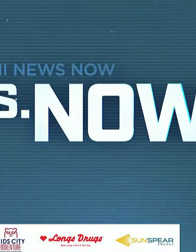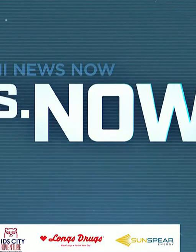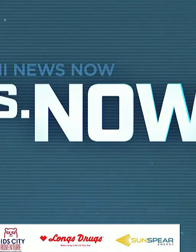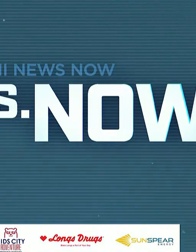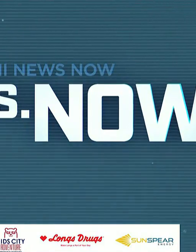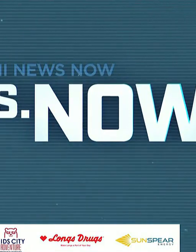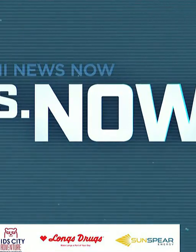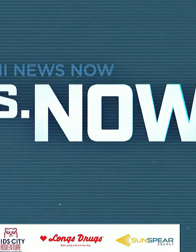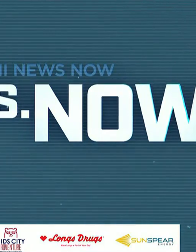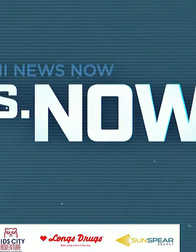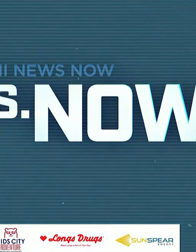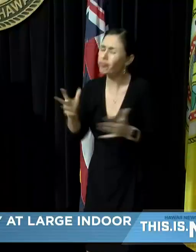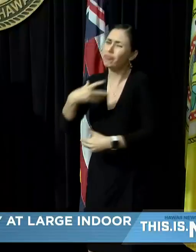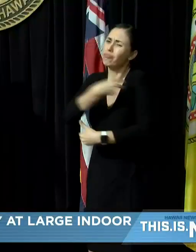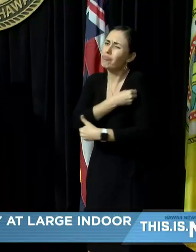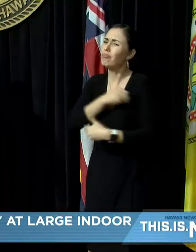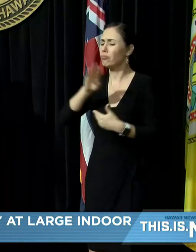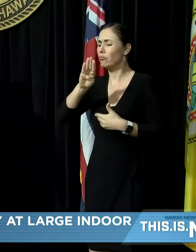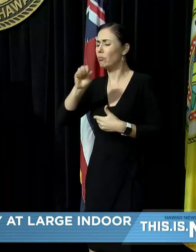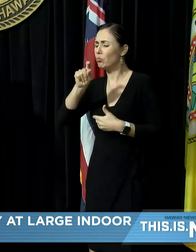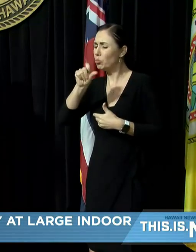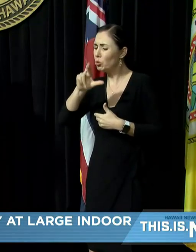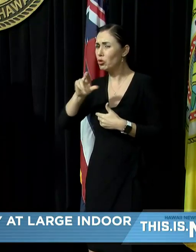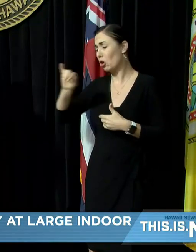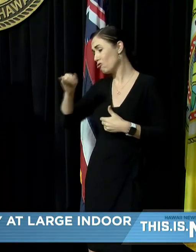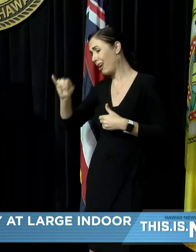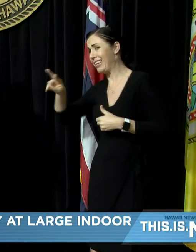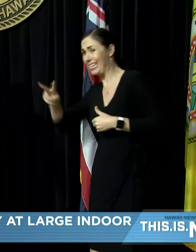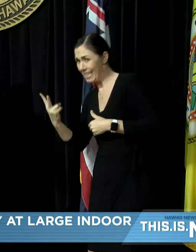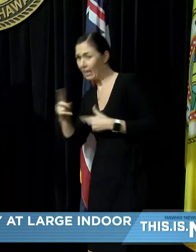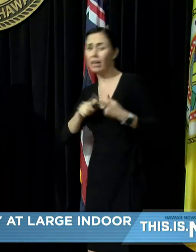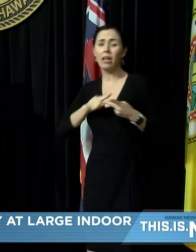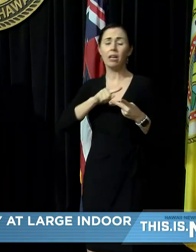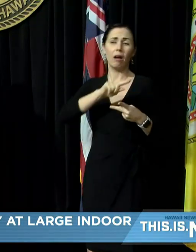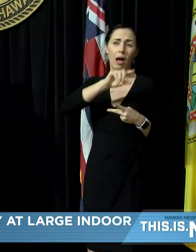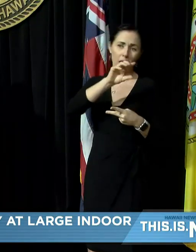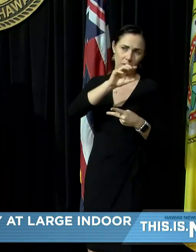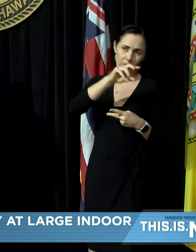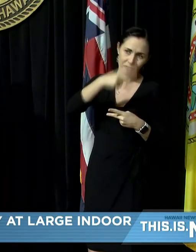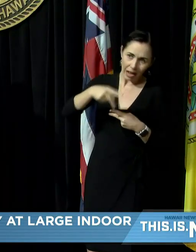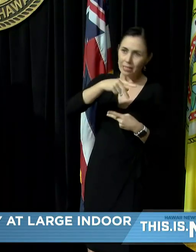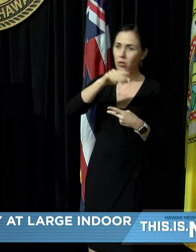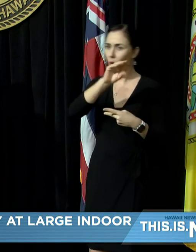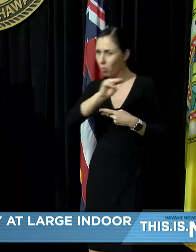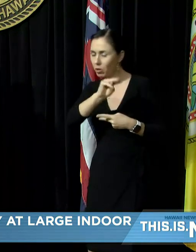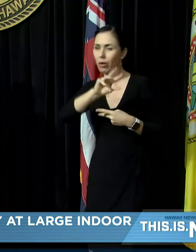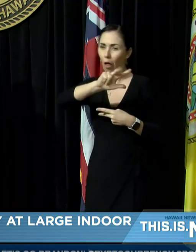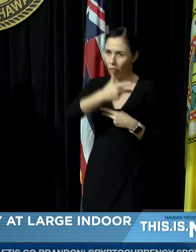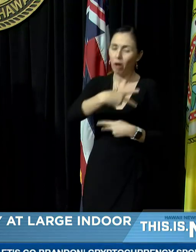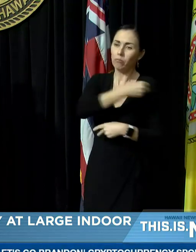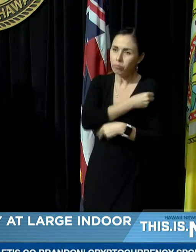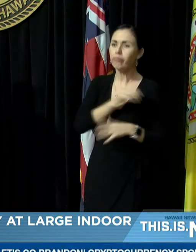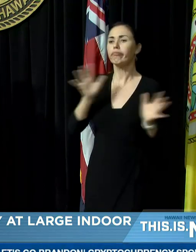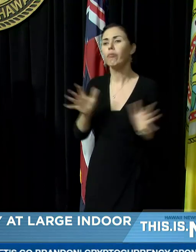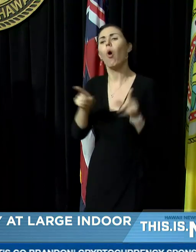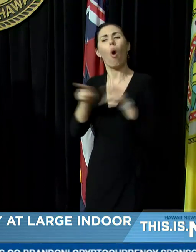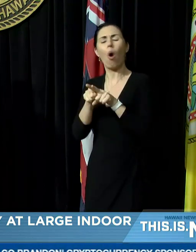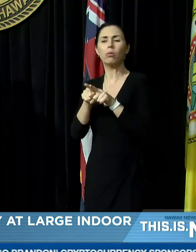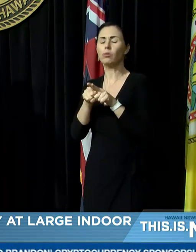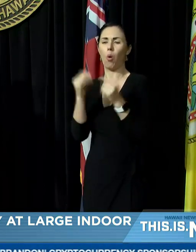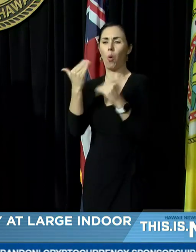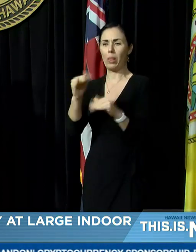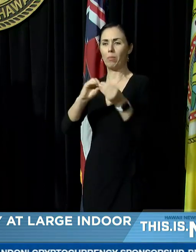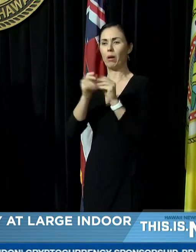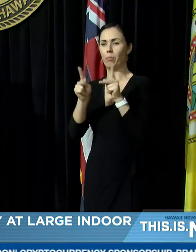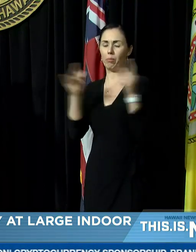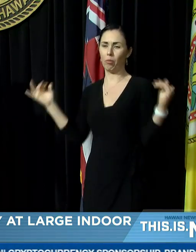We're going to limit large gatherings to 50% of the venue. That's not going to be true for outdoor venues. And all of us have just got to make our decisions